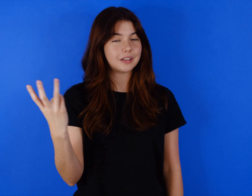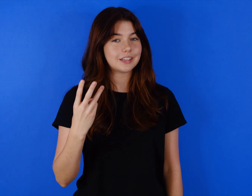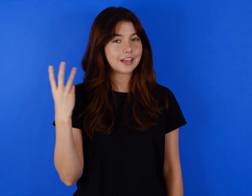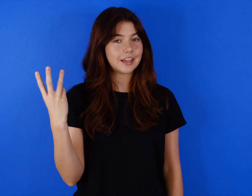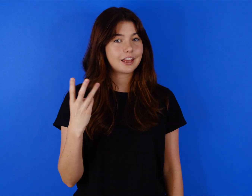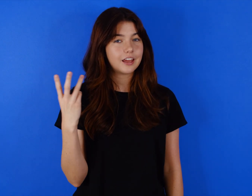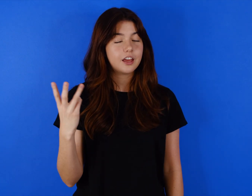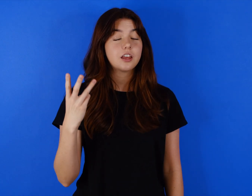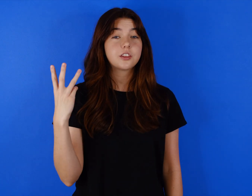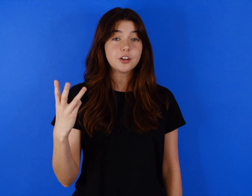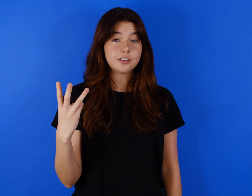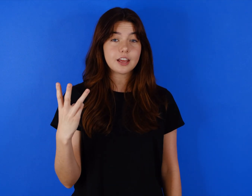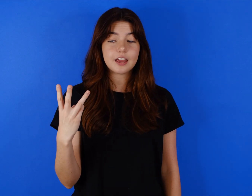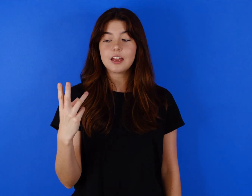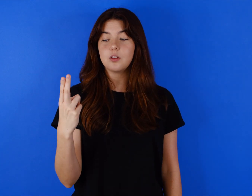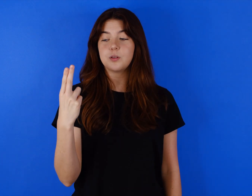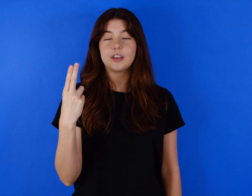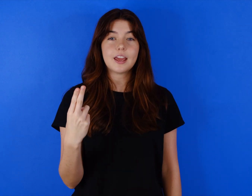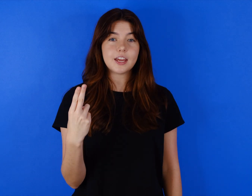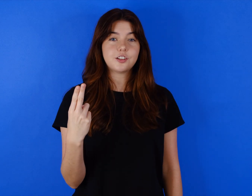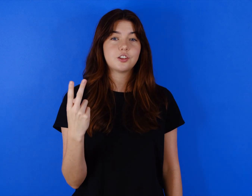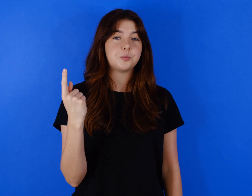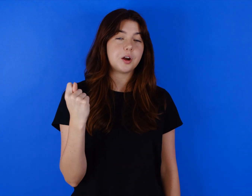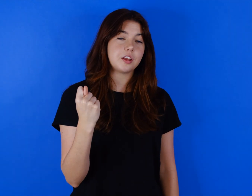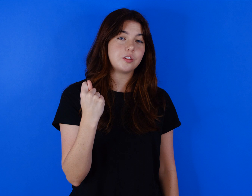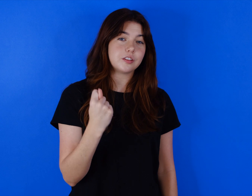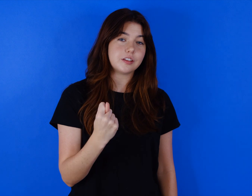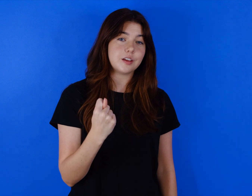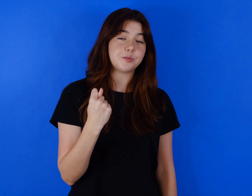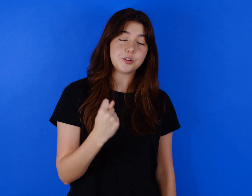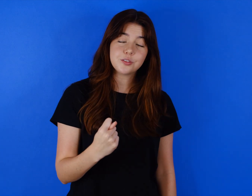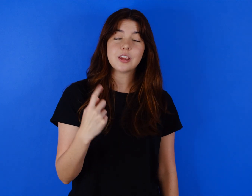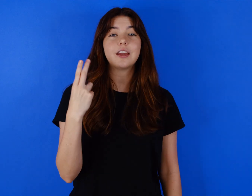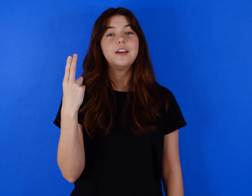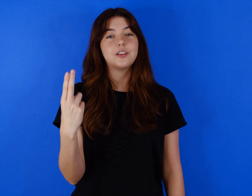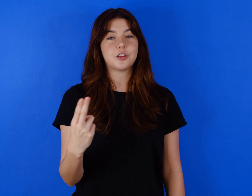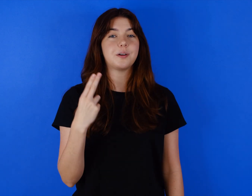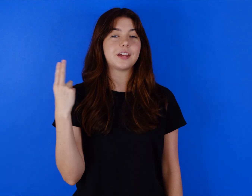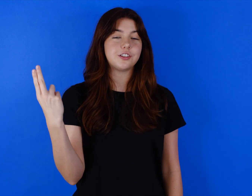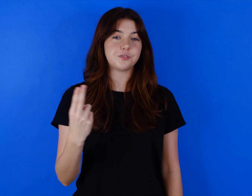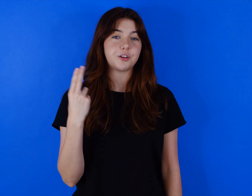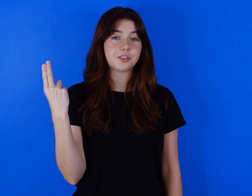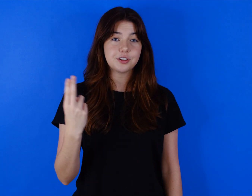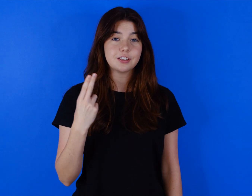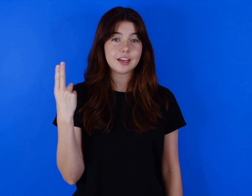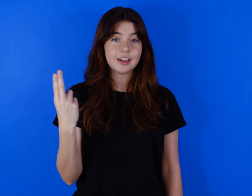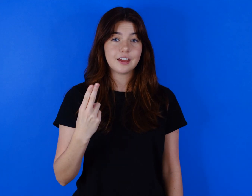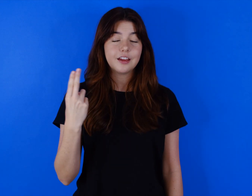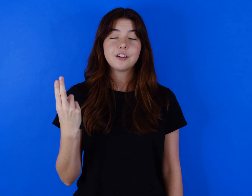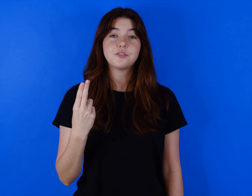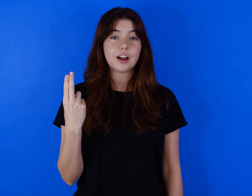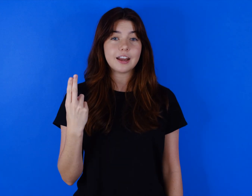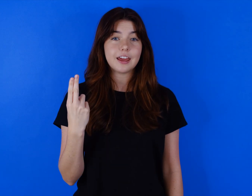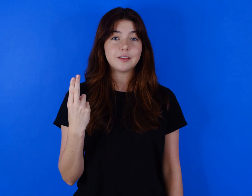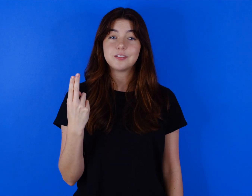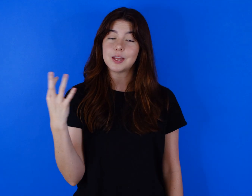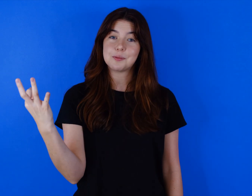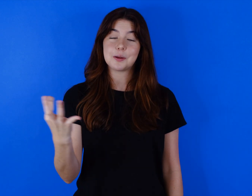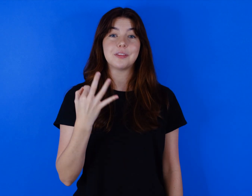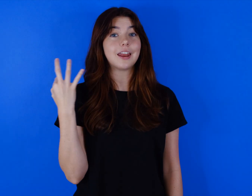Wednesday. Thursday is with an H because we already used the T for Tuesday, so H for Thursday. Friday, same thing with an